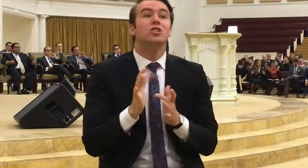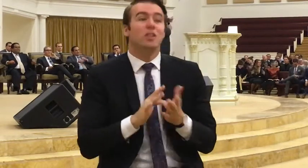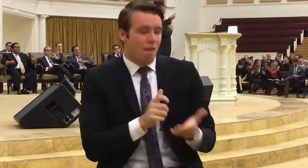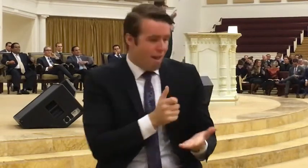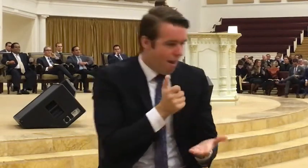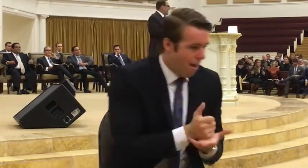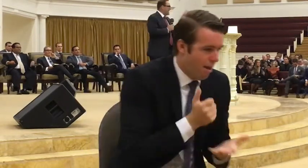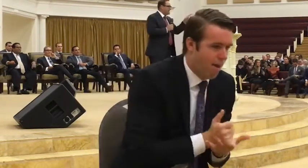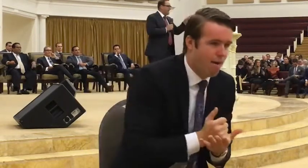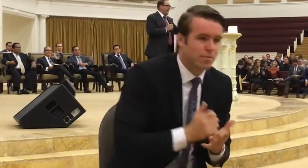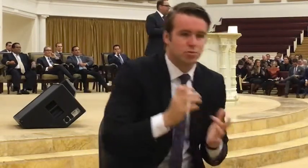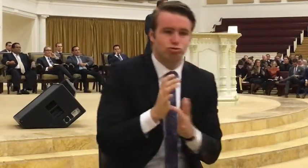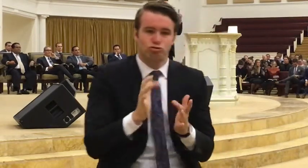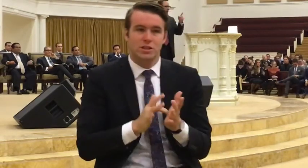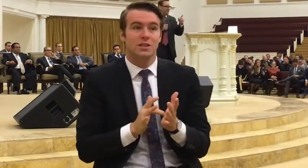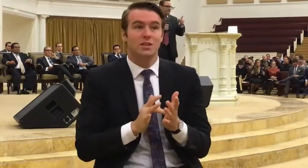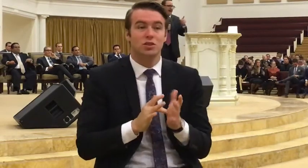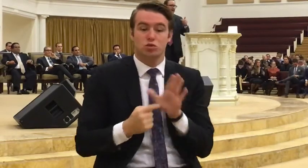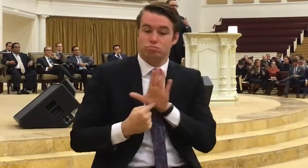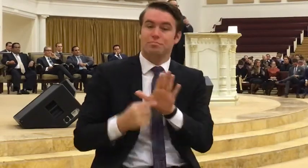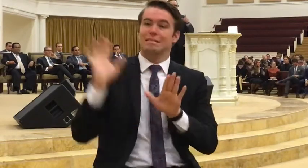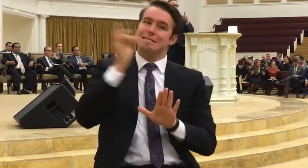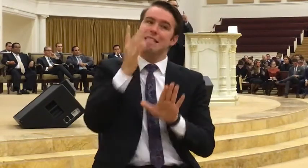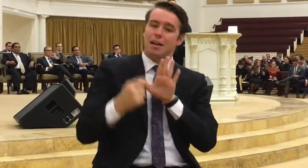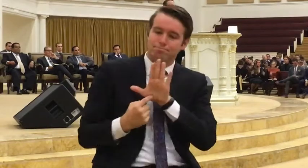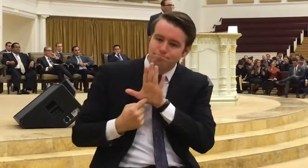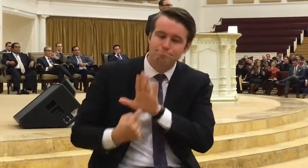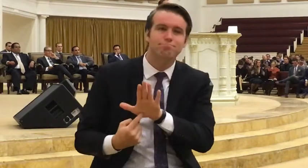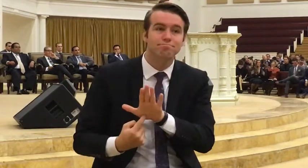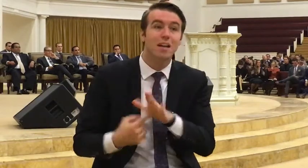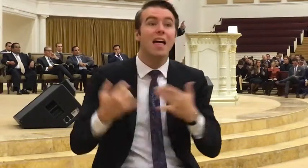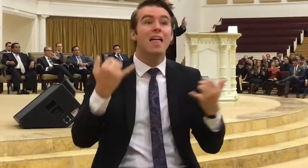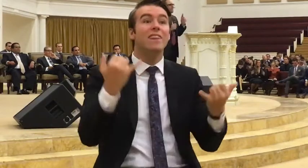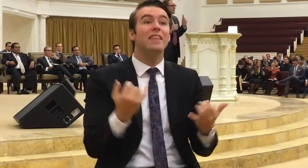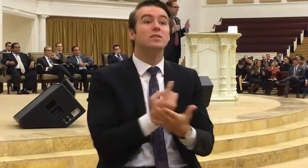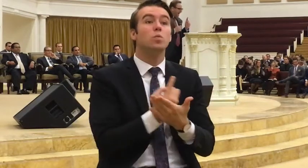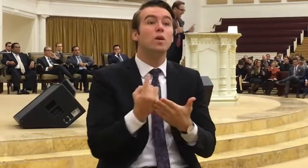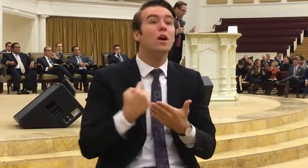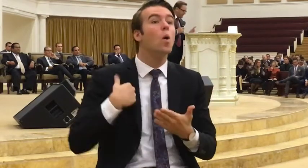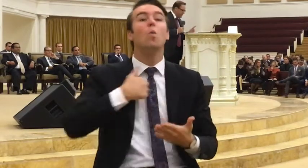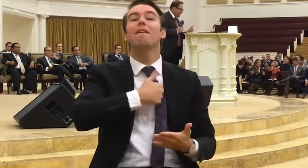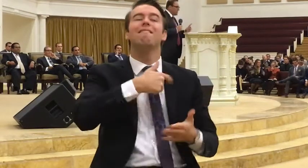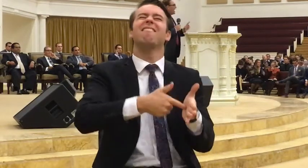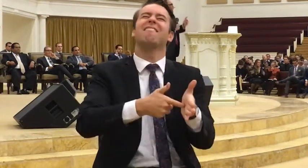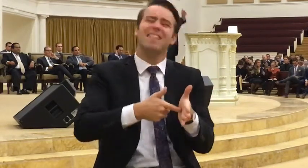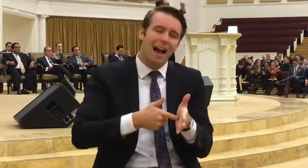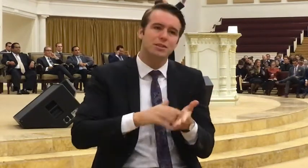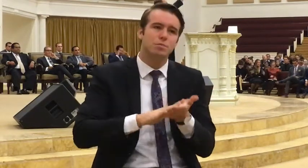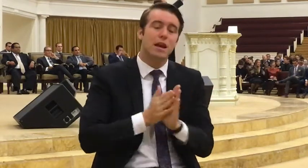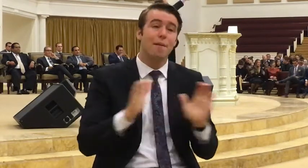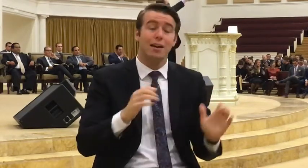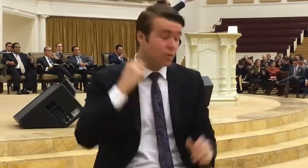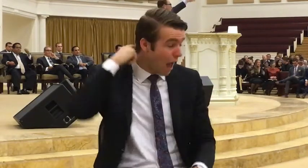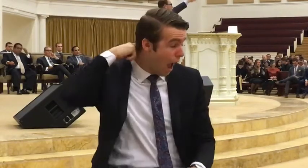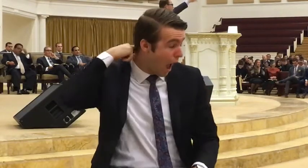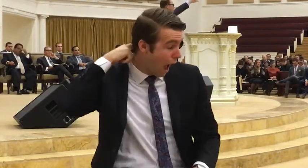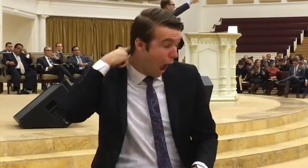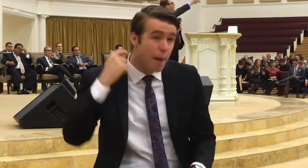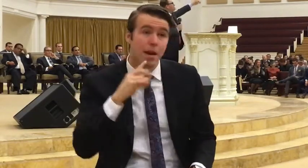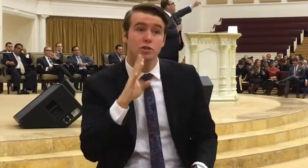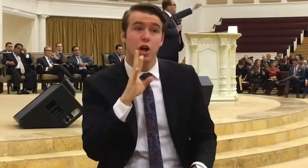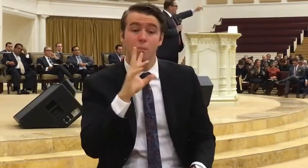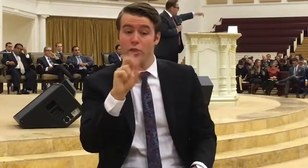help people. He was there to let His light and His love shine. This week, we have got to become active. I'm not talking about 30 days from now